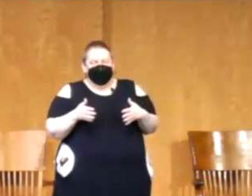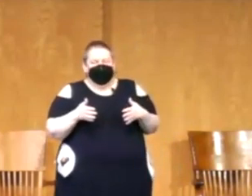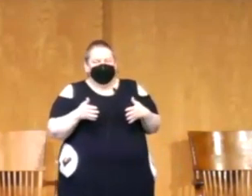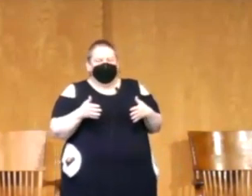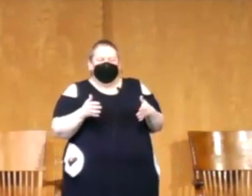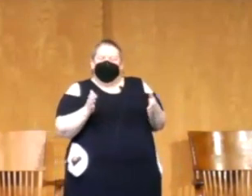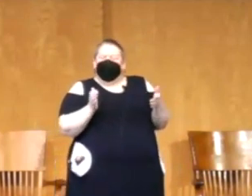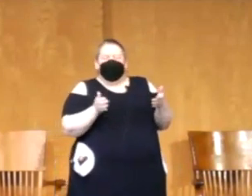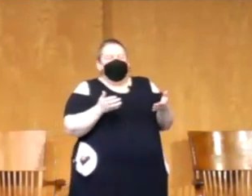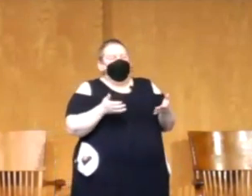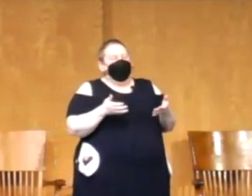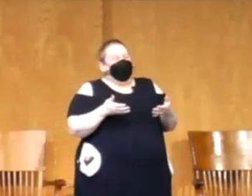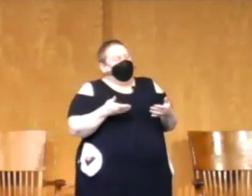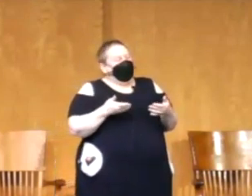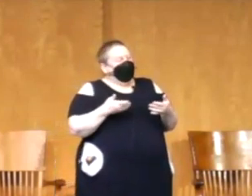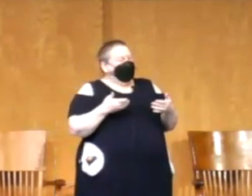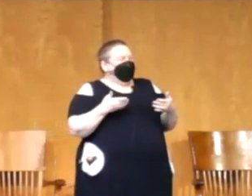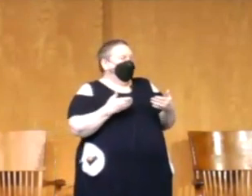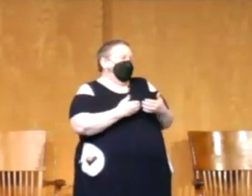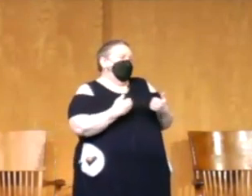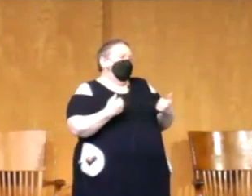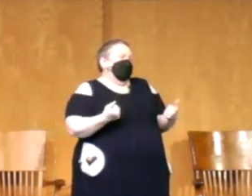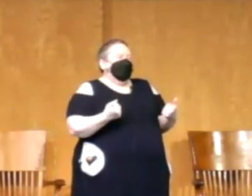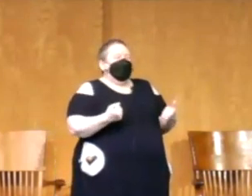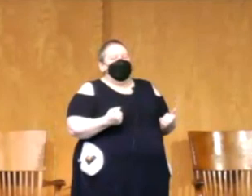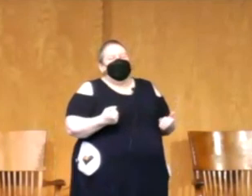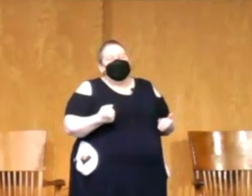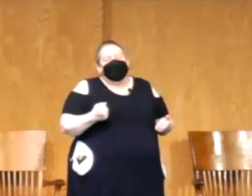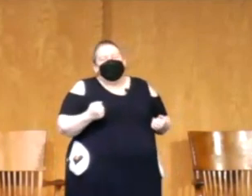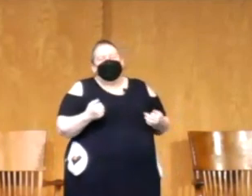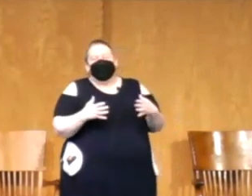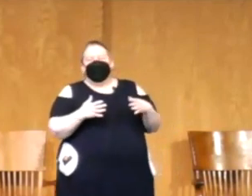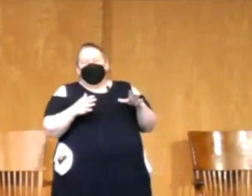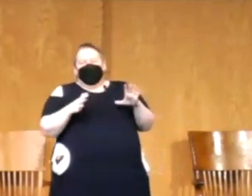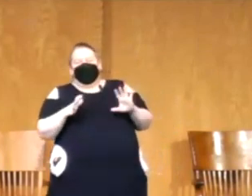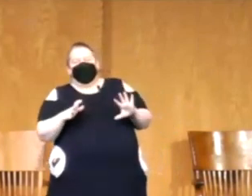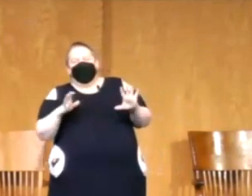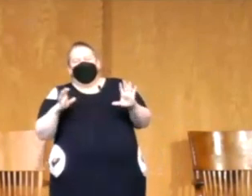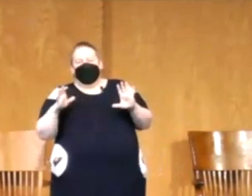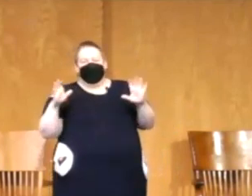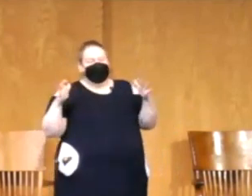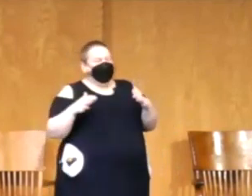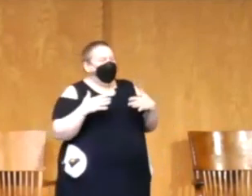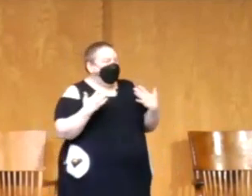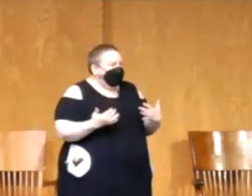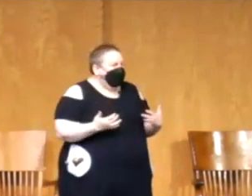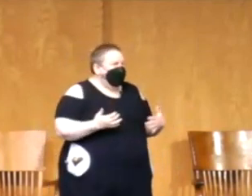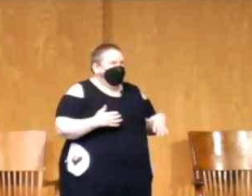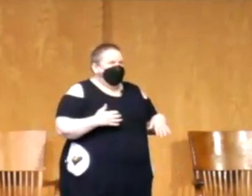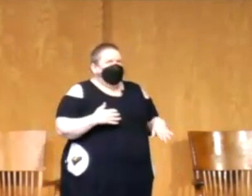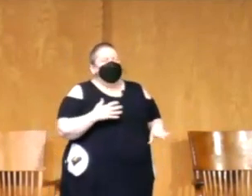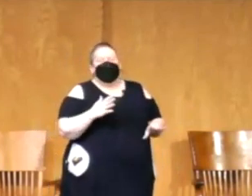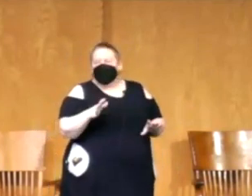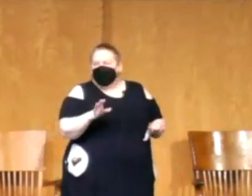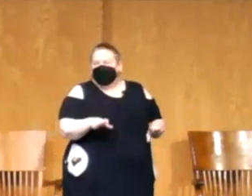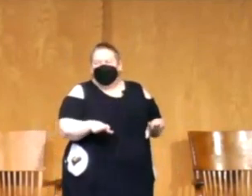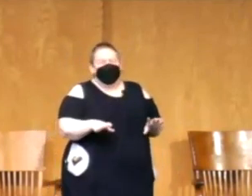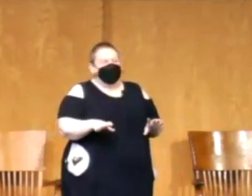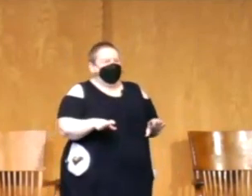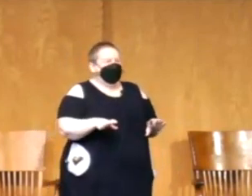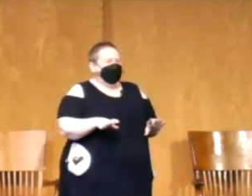And maybe one of the ways that we within our movement differ from some other